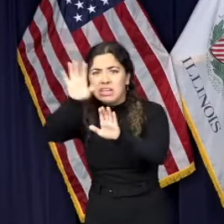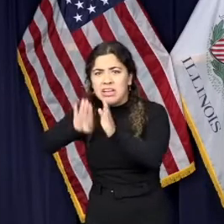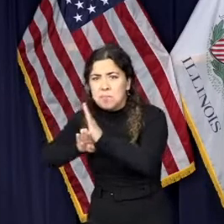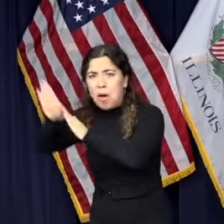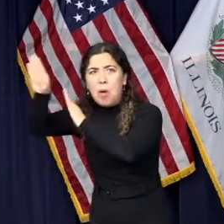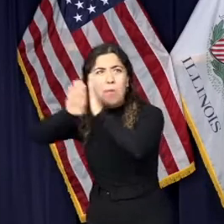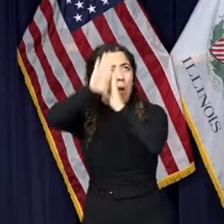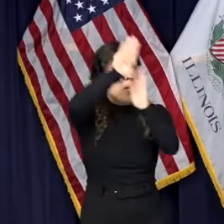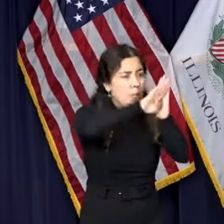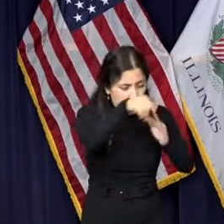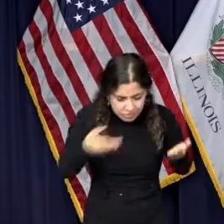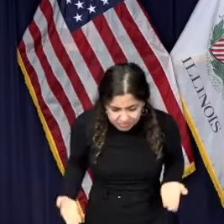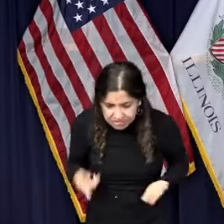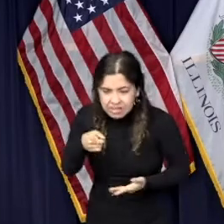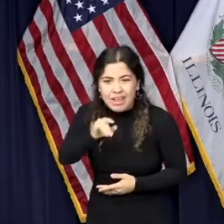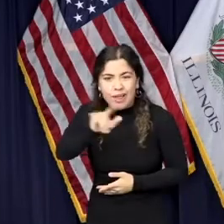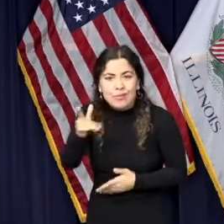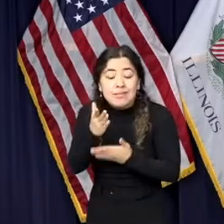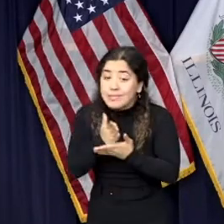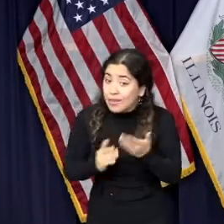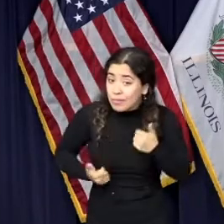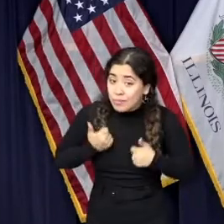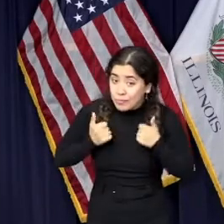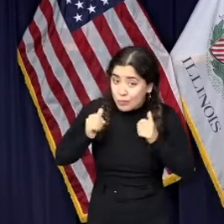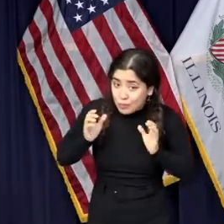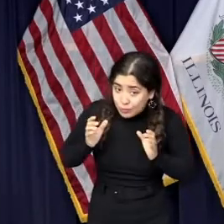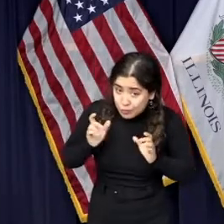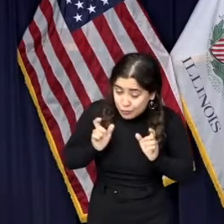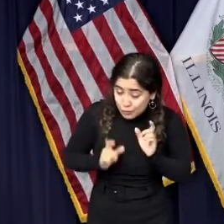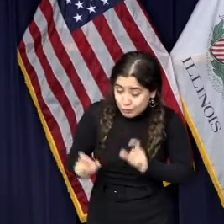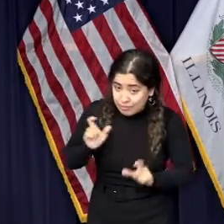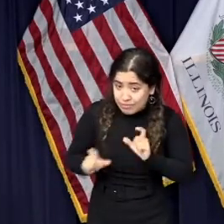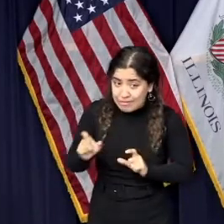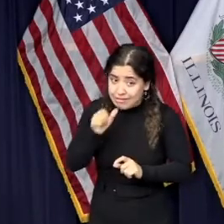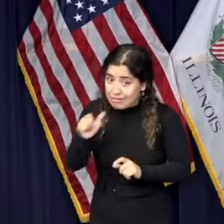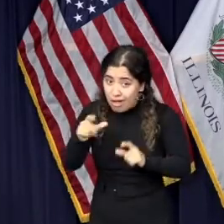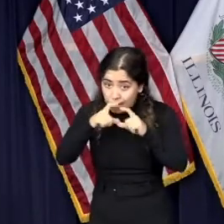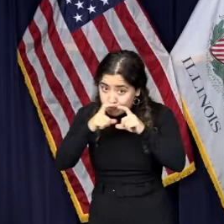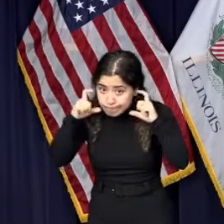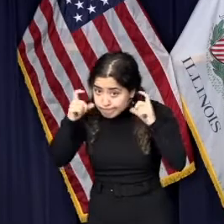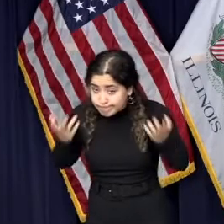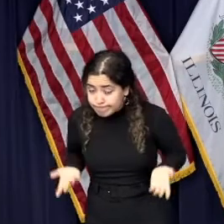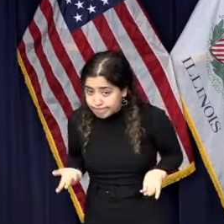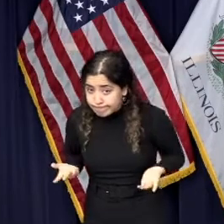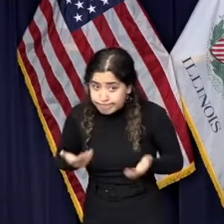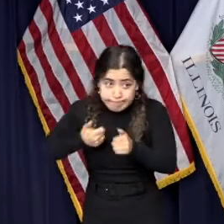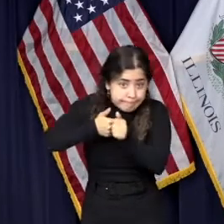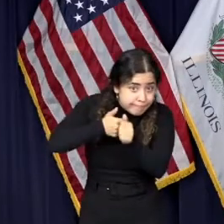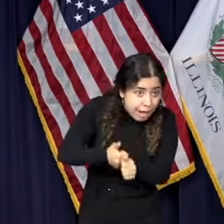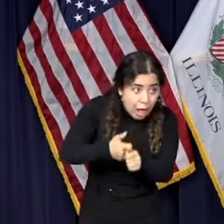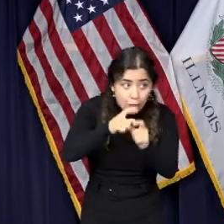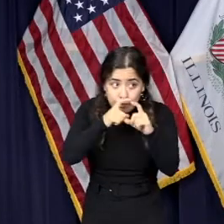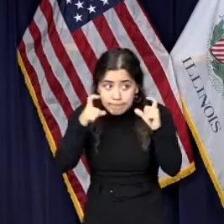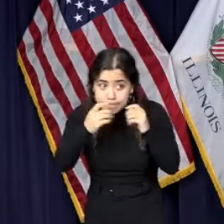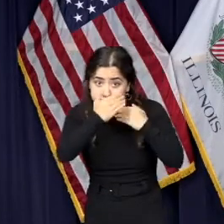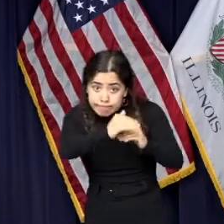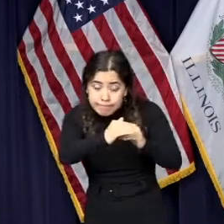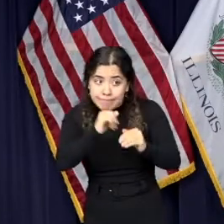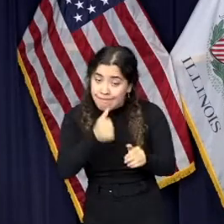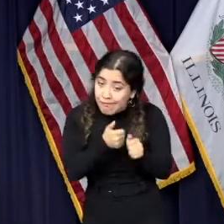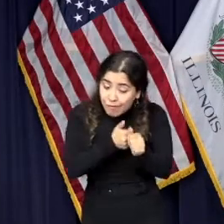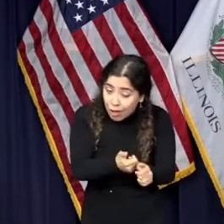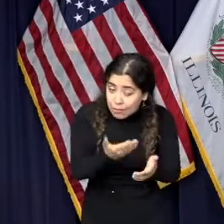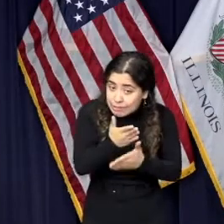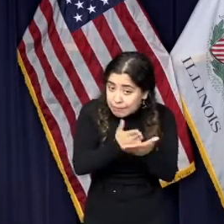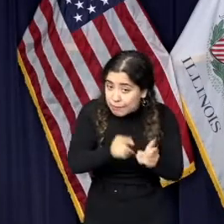message about wearing masks and abiding by the mitigations. It's time to defend our progress and